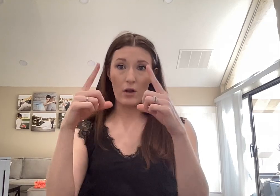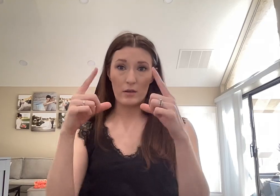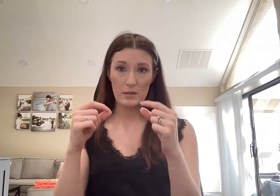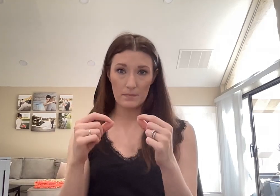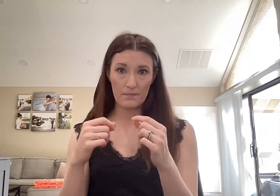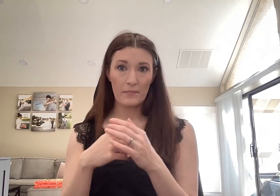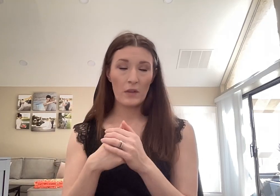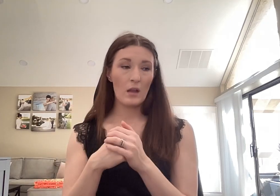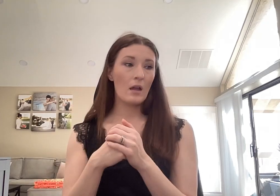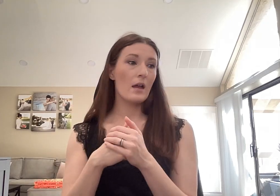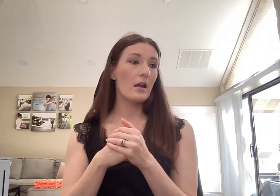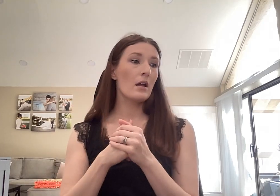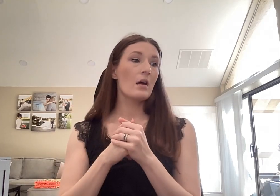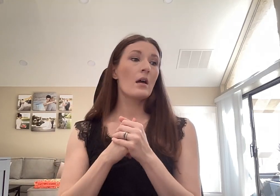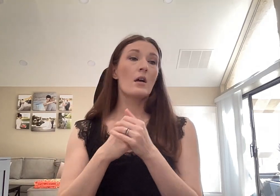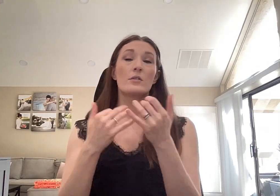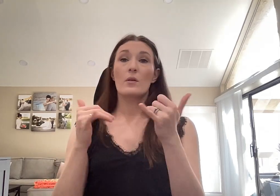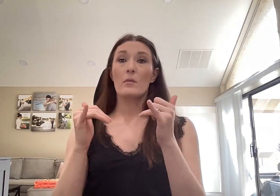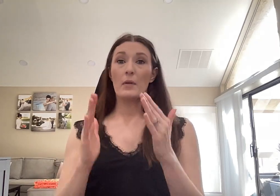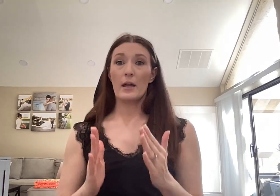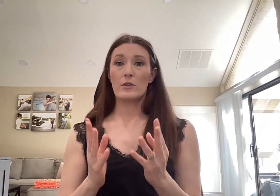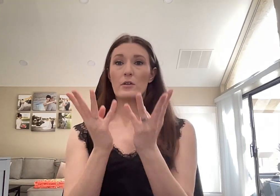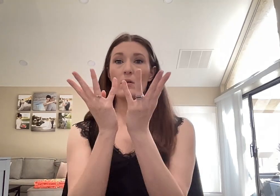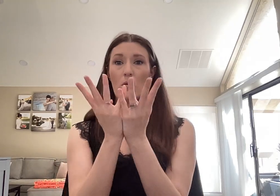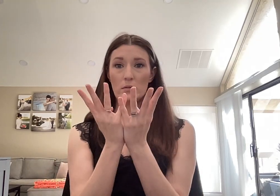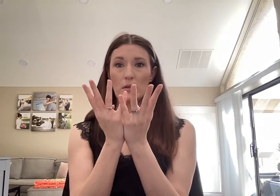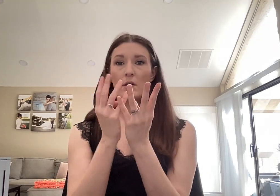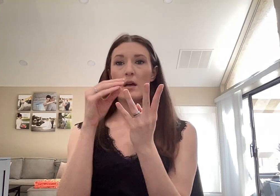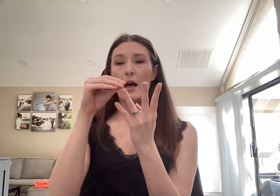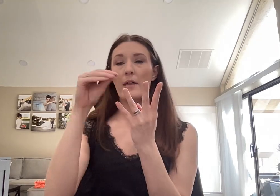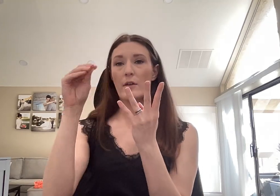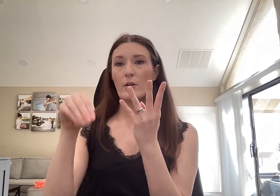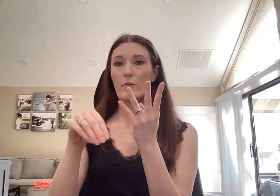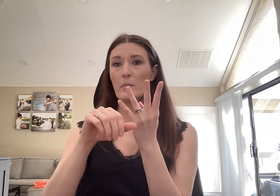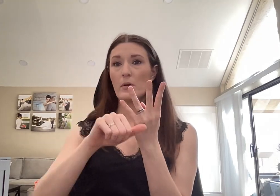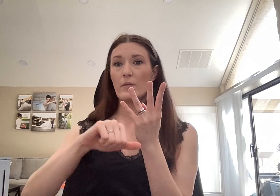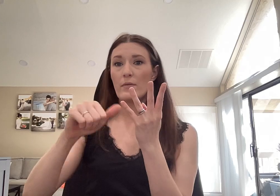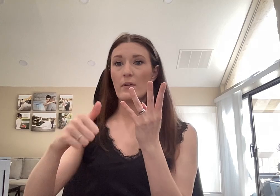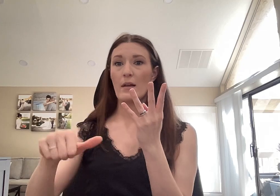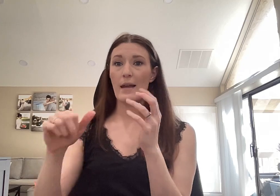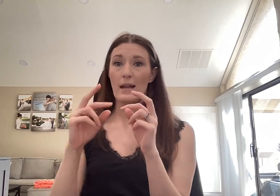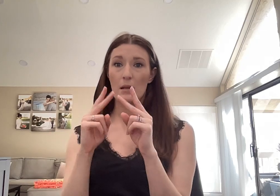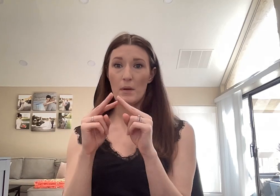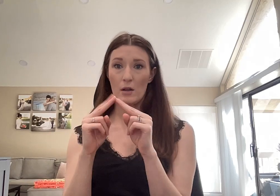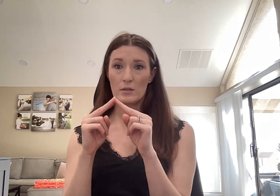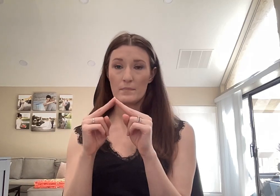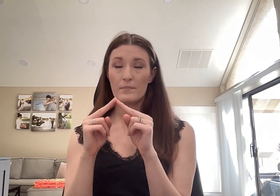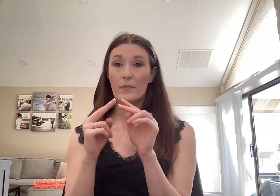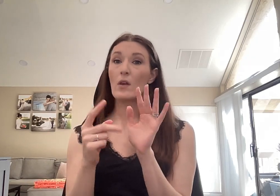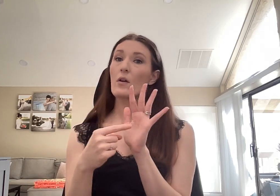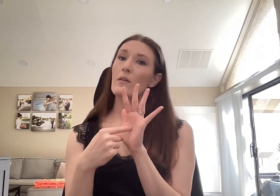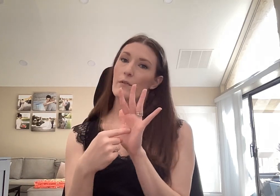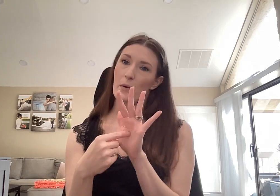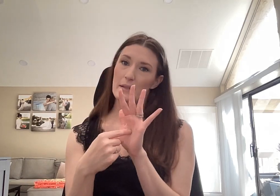cards. Okay? So the players are going to hold, and they're going to remove any pairs. For